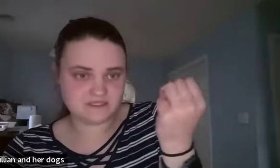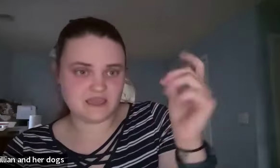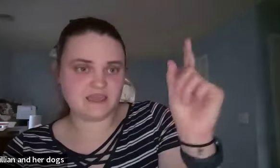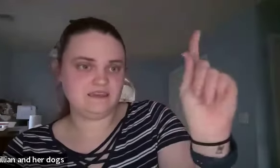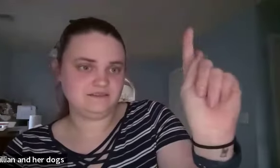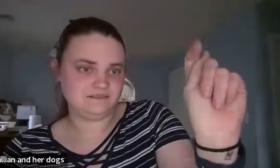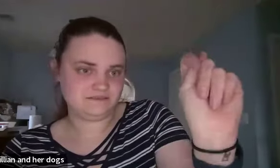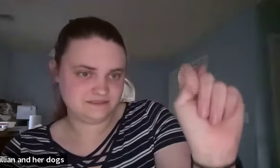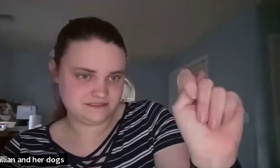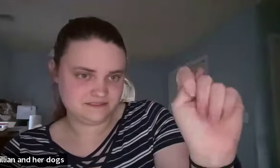Tuesday,